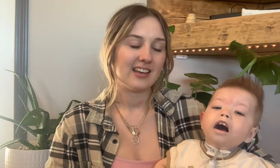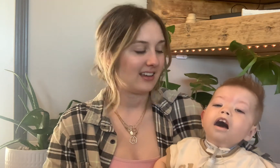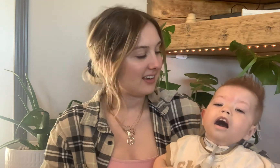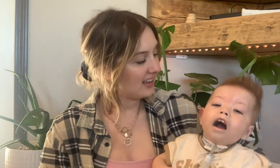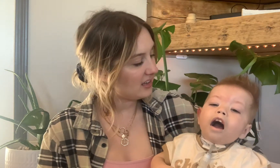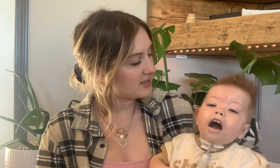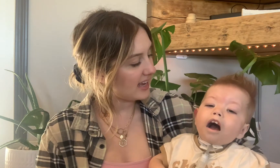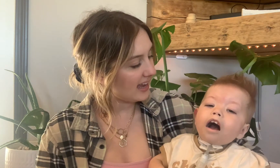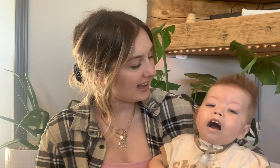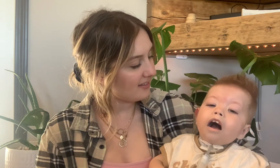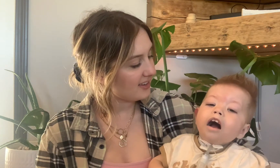Can you say I love you?